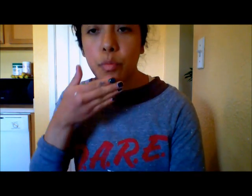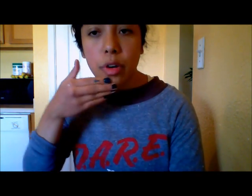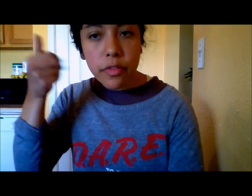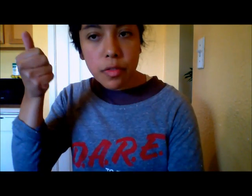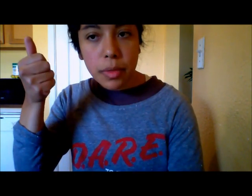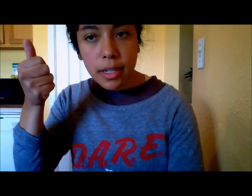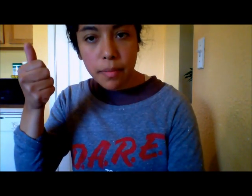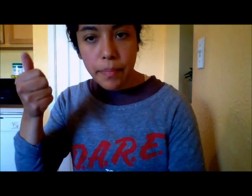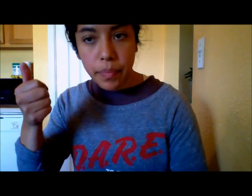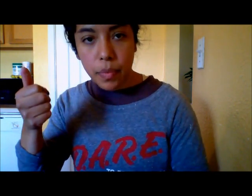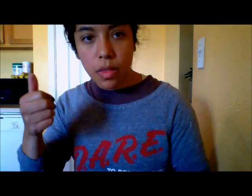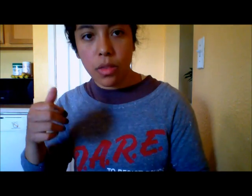Preferably